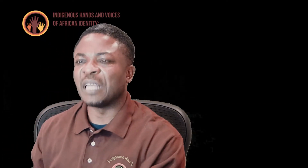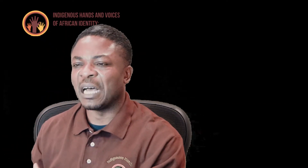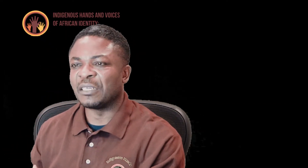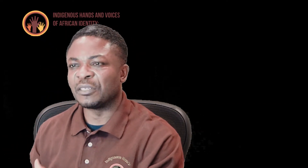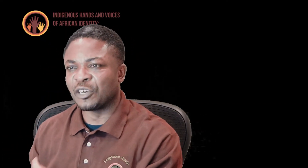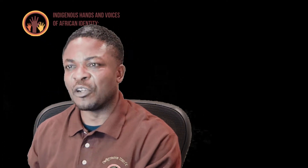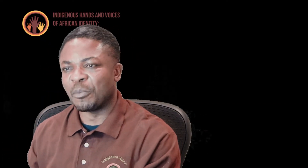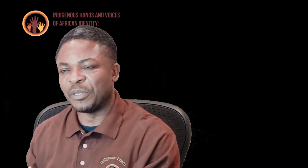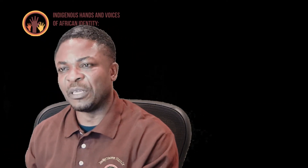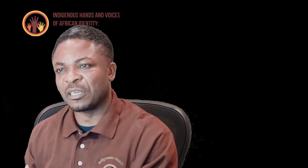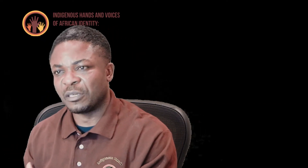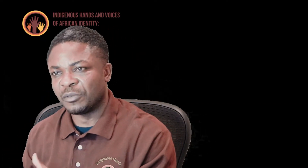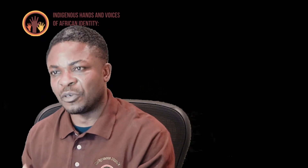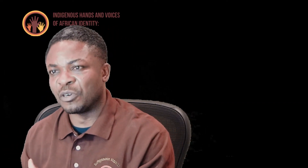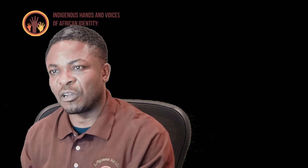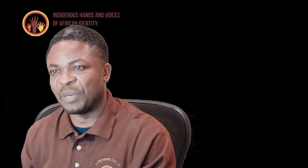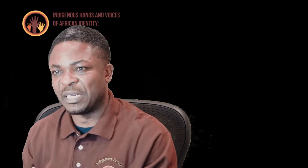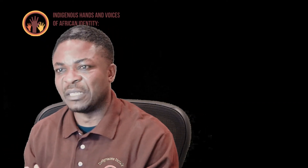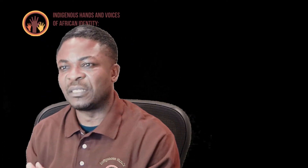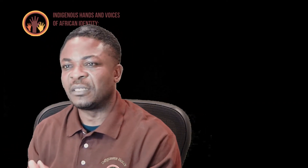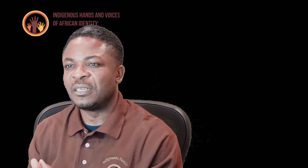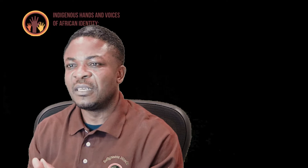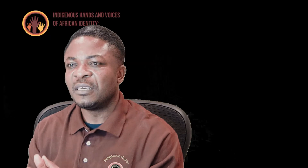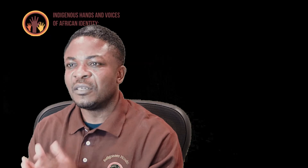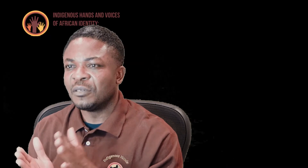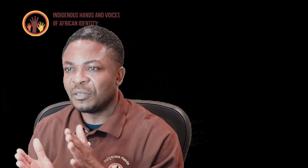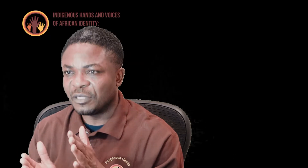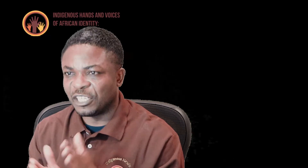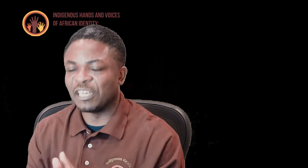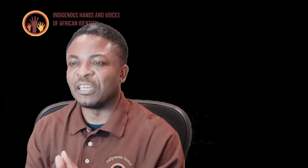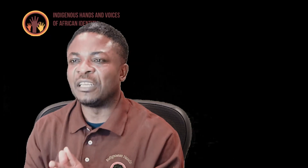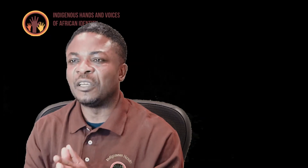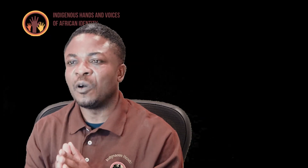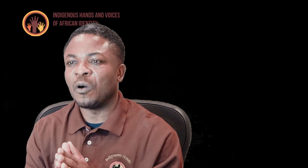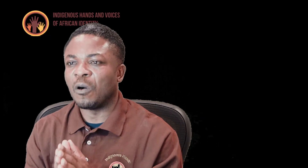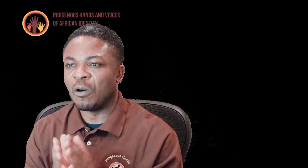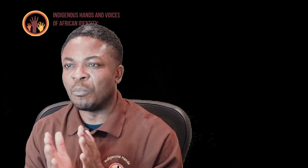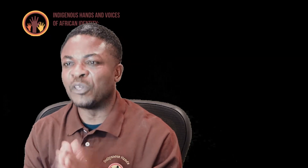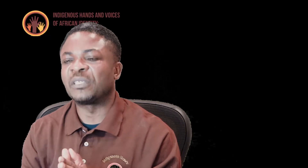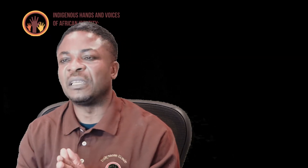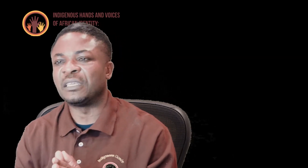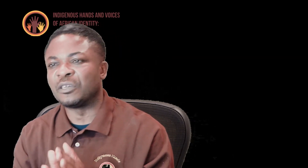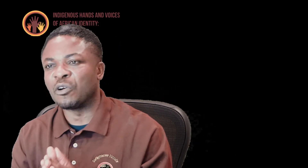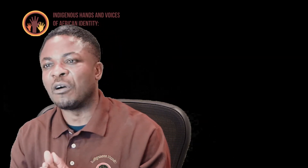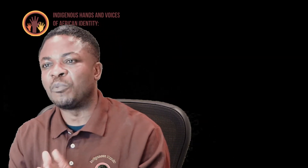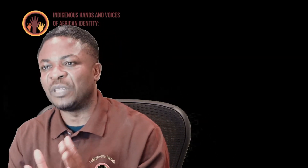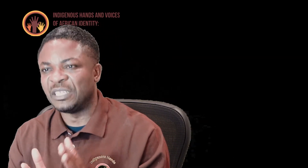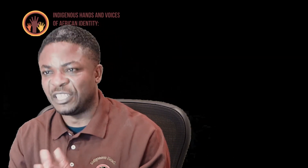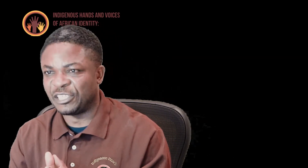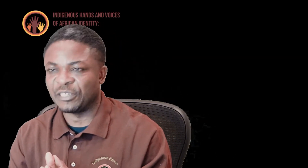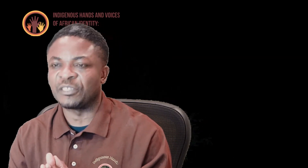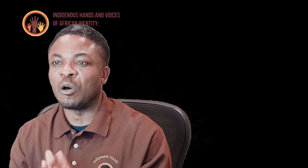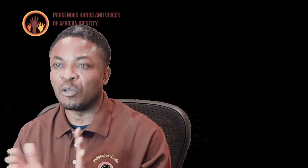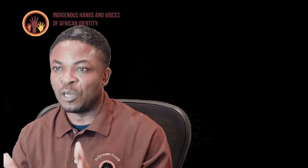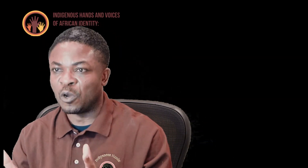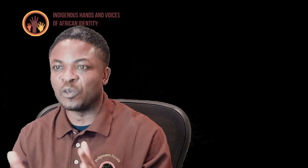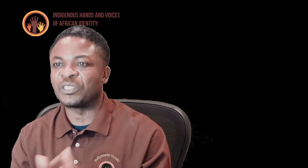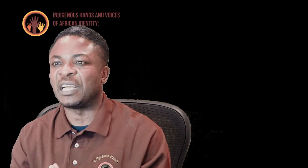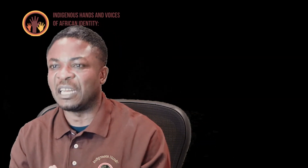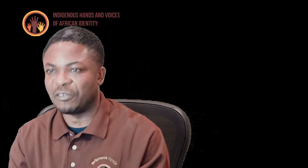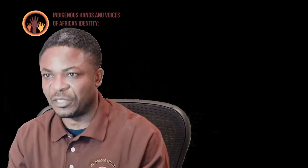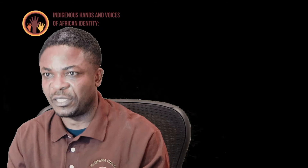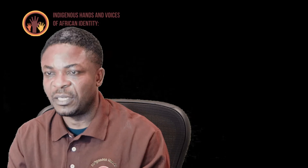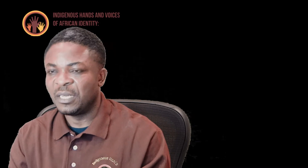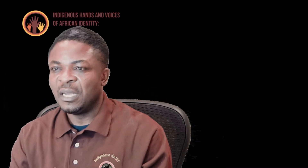those that grew up in the rural communities generally or mostly grew up with indigenous or the local